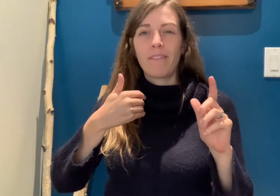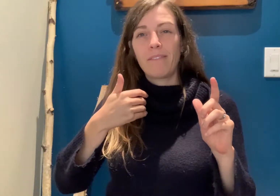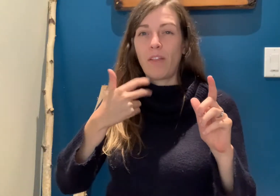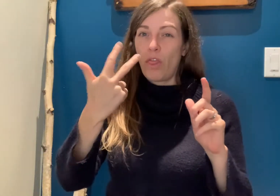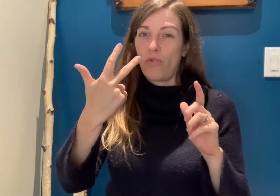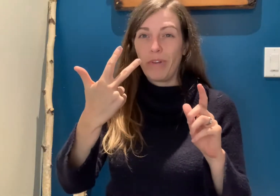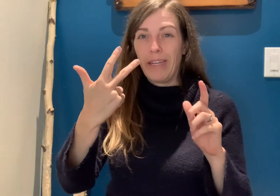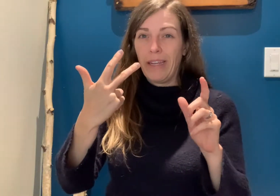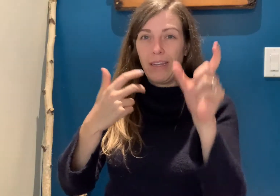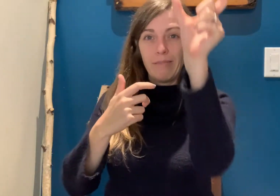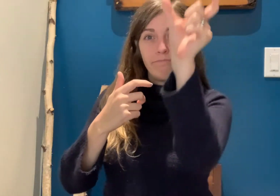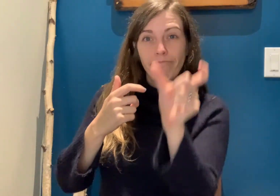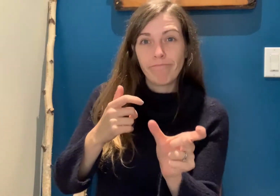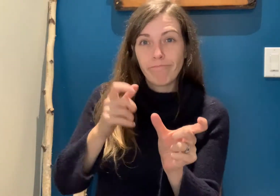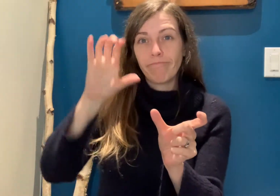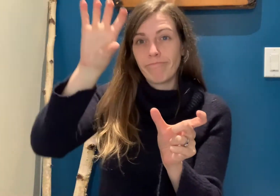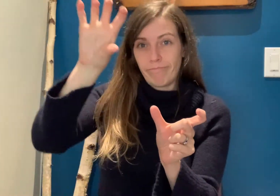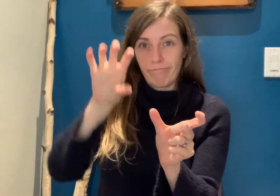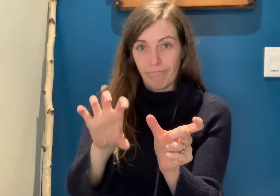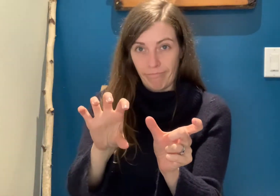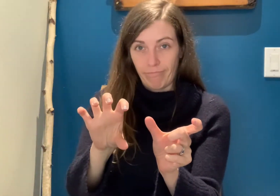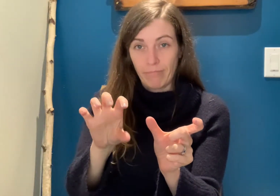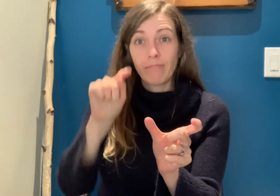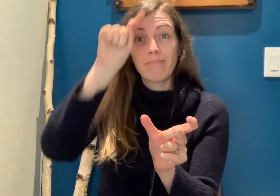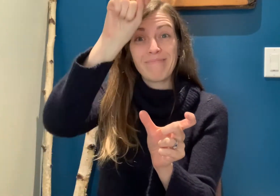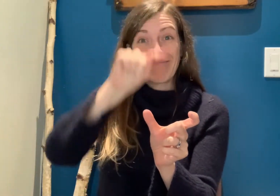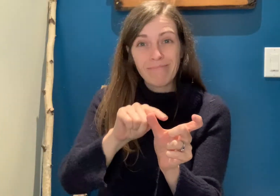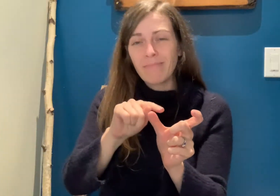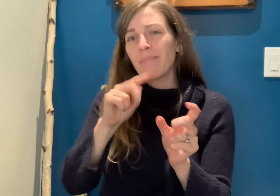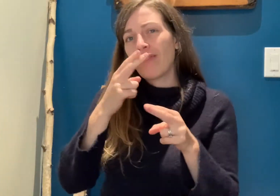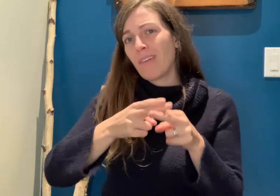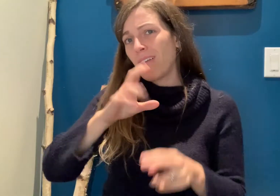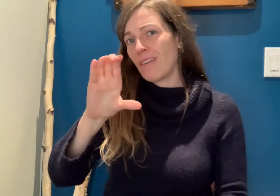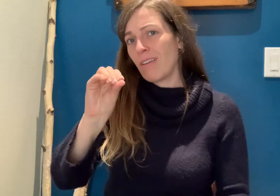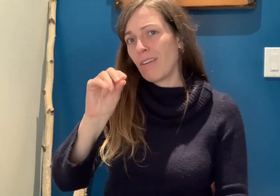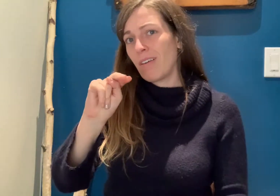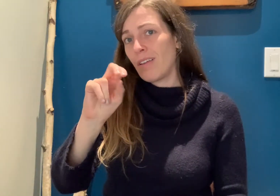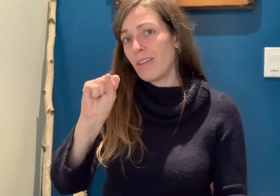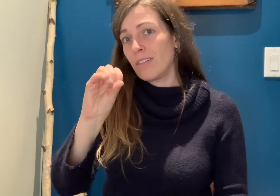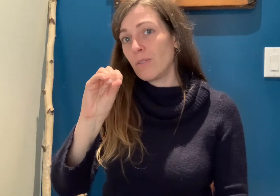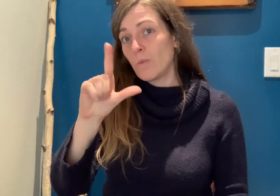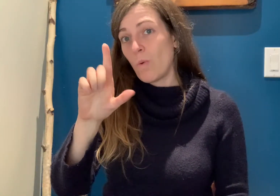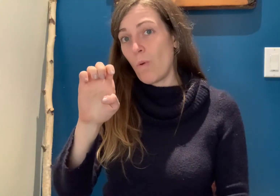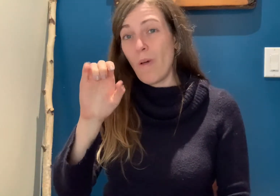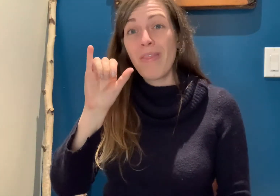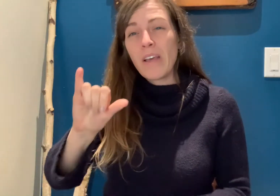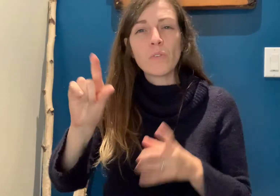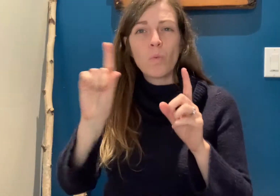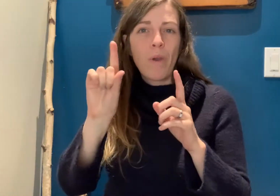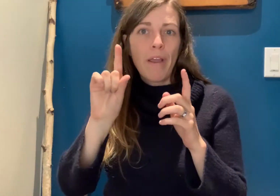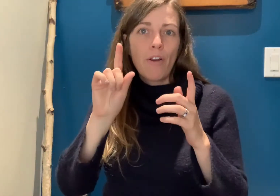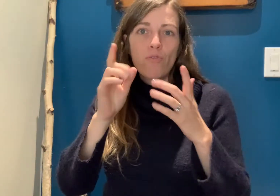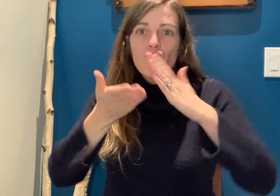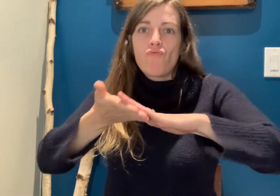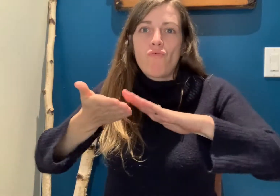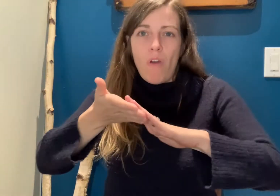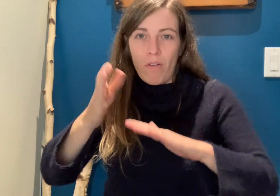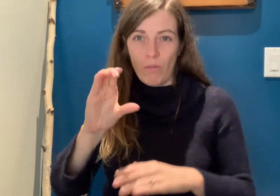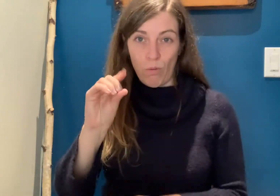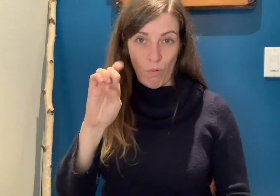In those three sections, what you'll see is that the screen on the left is your console, and that's going to be where you're